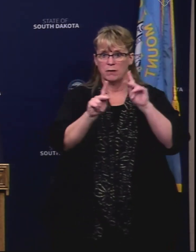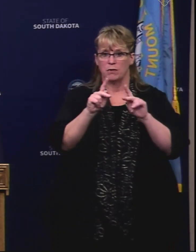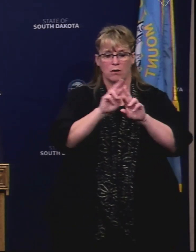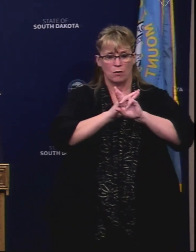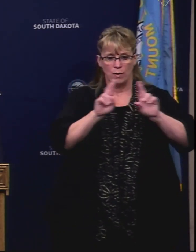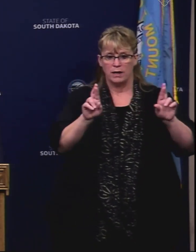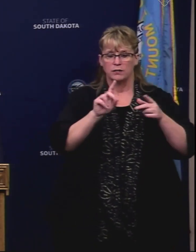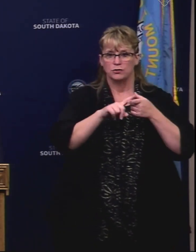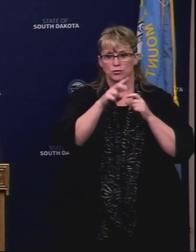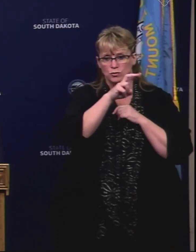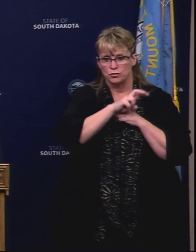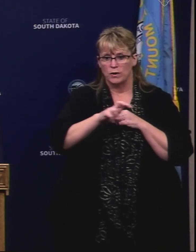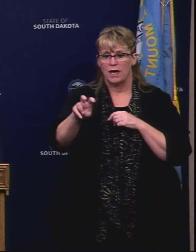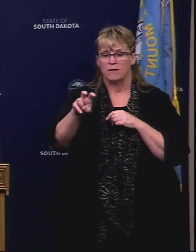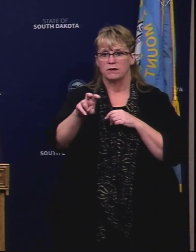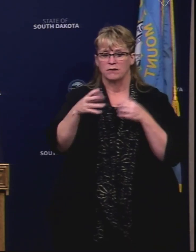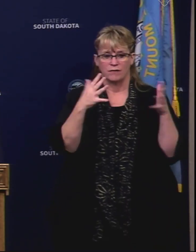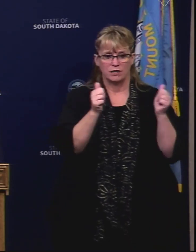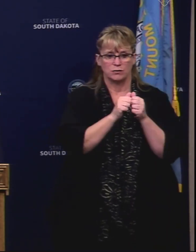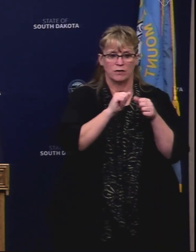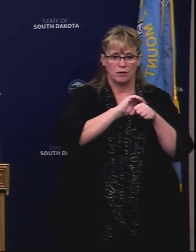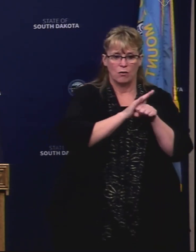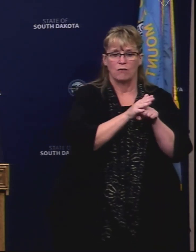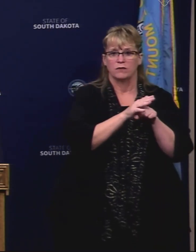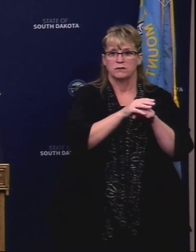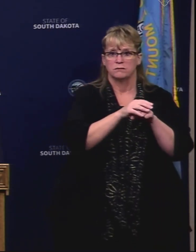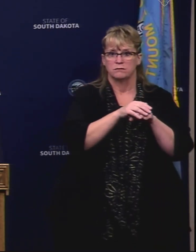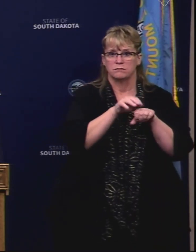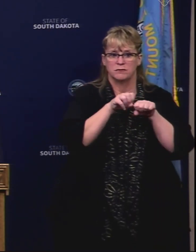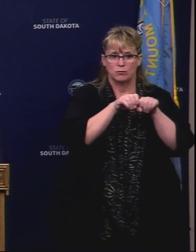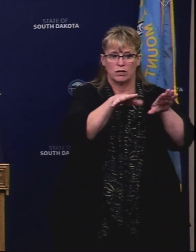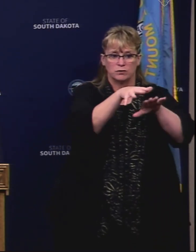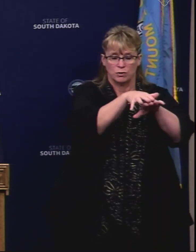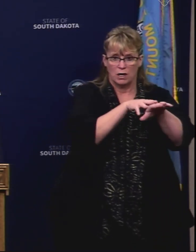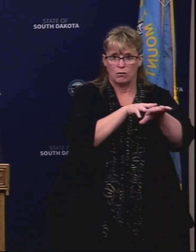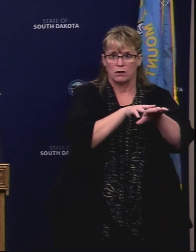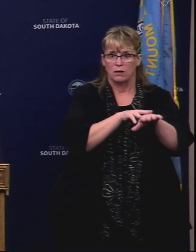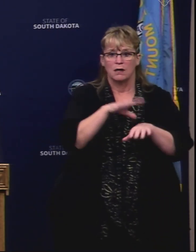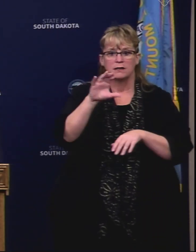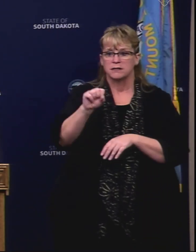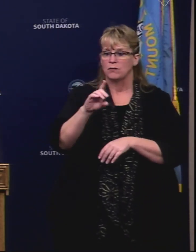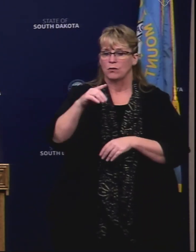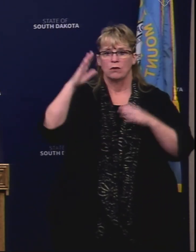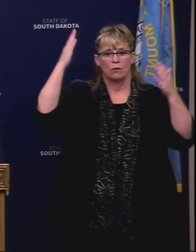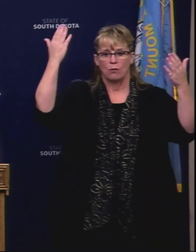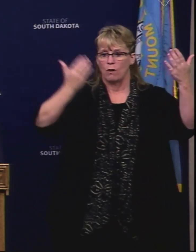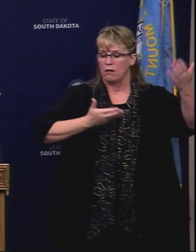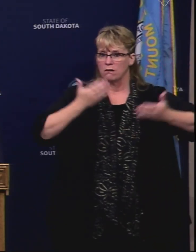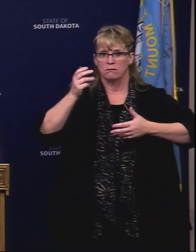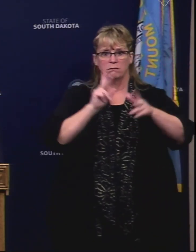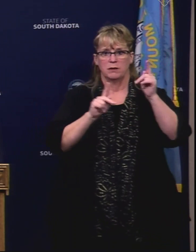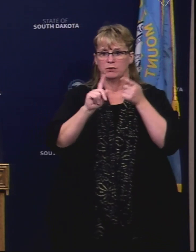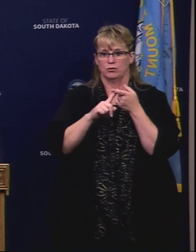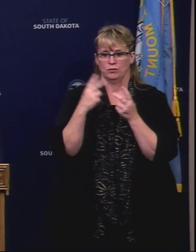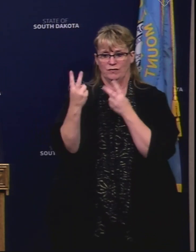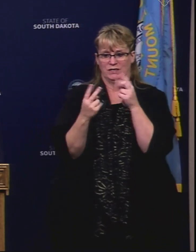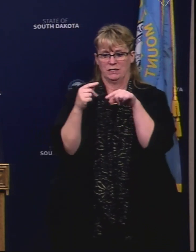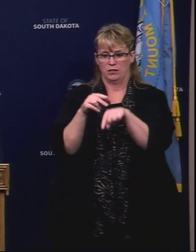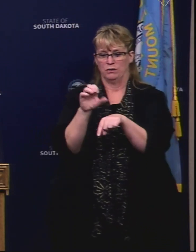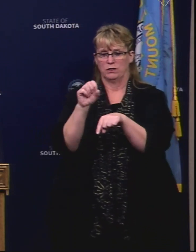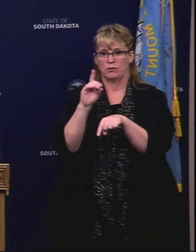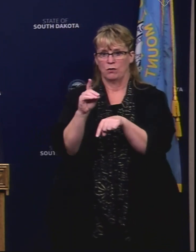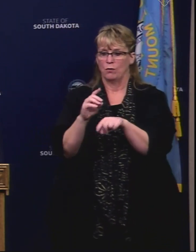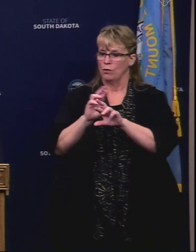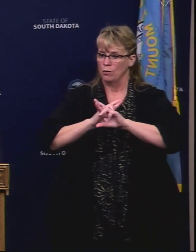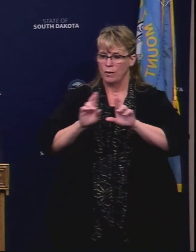the virus spread slows down, that South Dakota welcomes visitors, and that we'll be ready to ramp